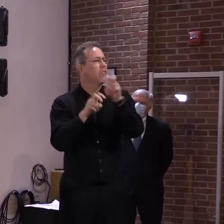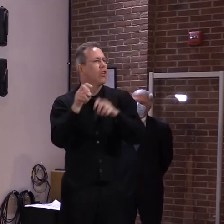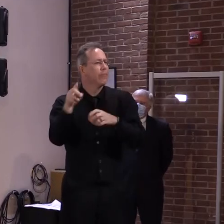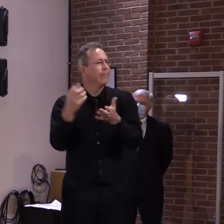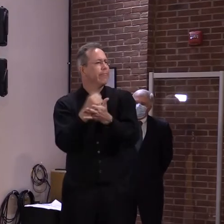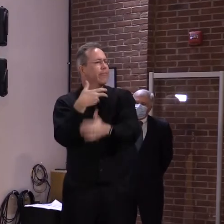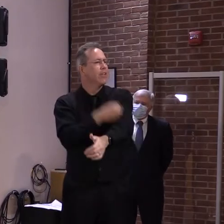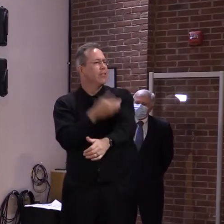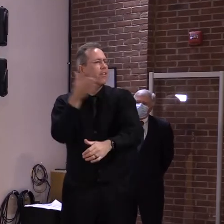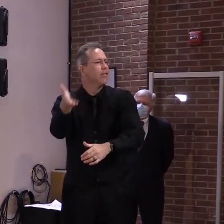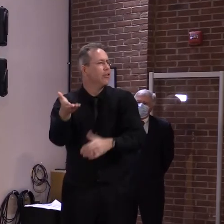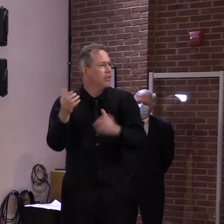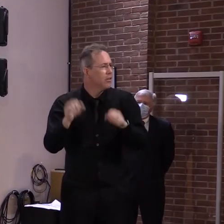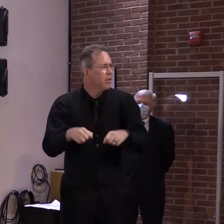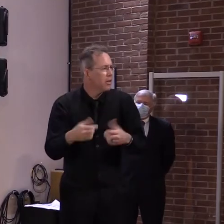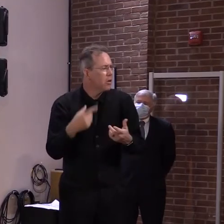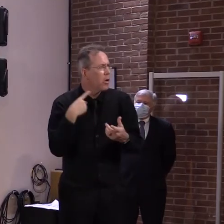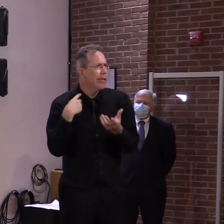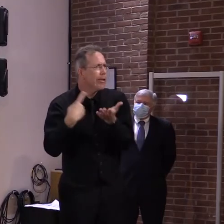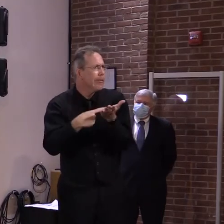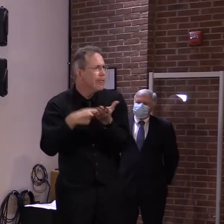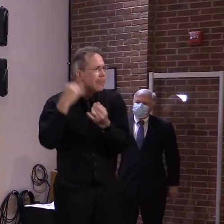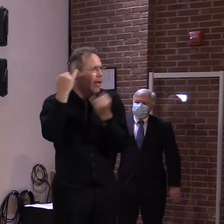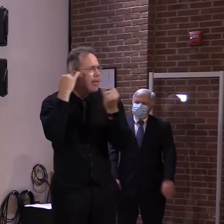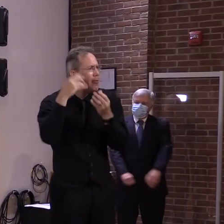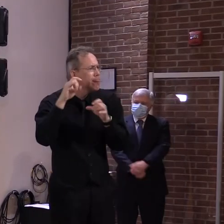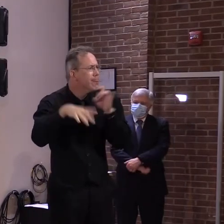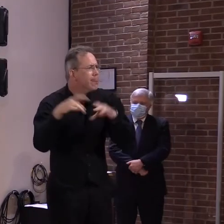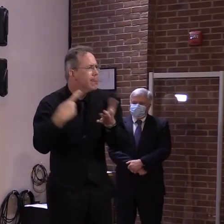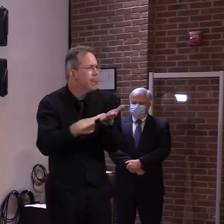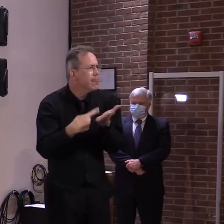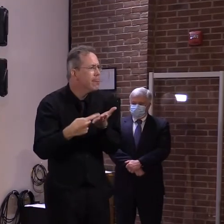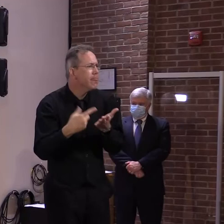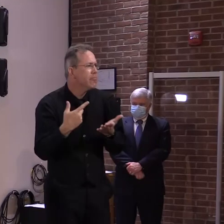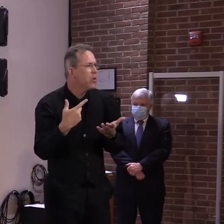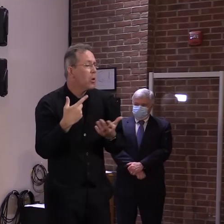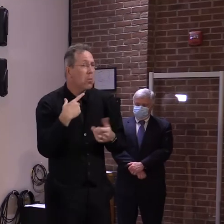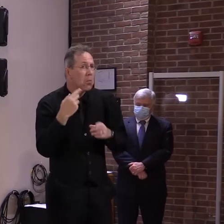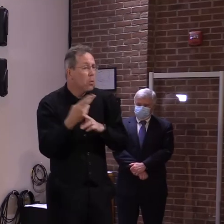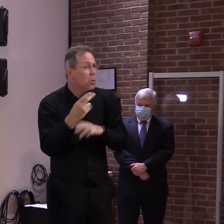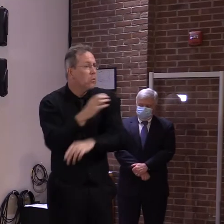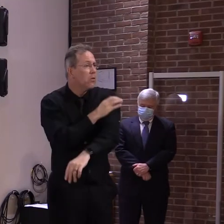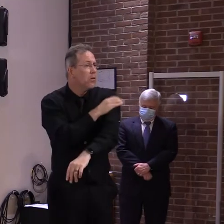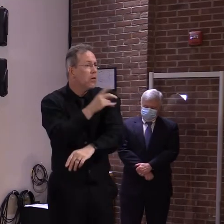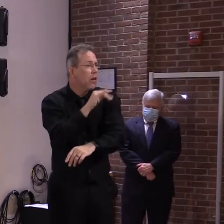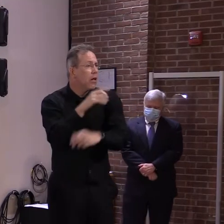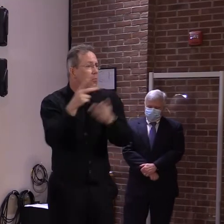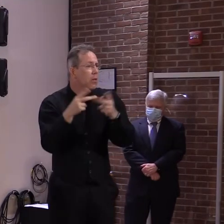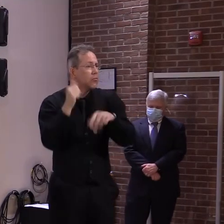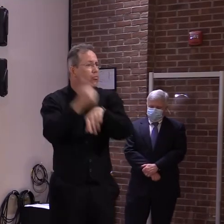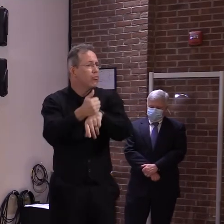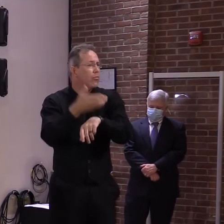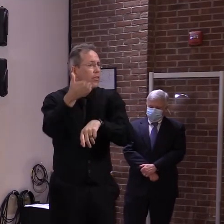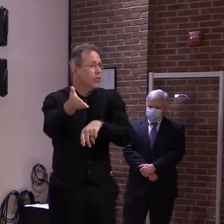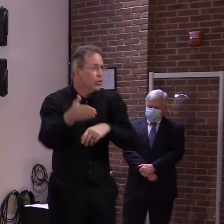to either set up a clinic on during those few days of the